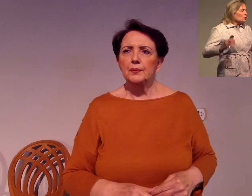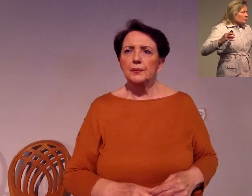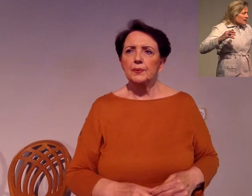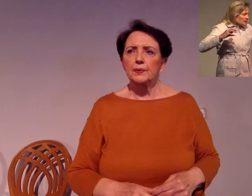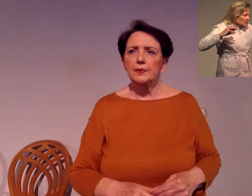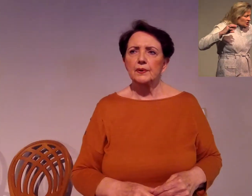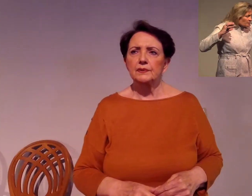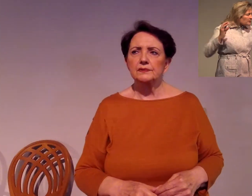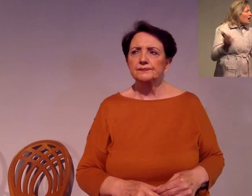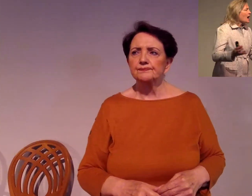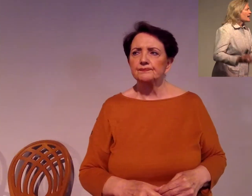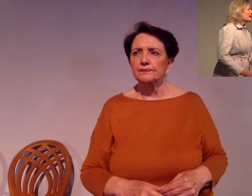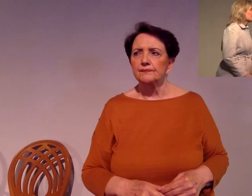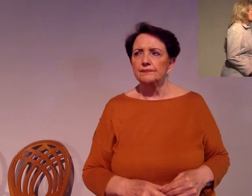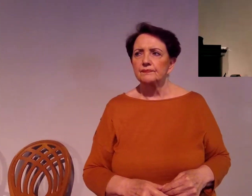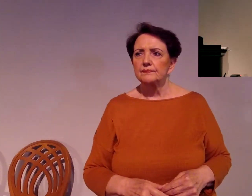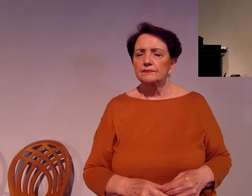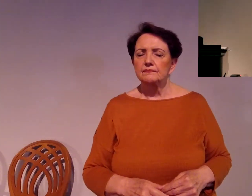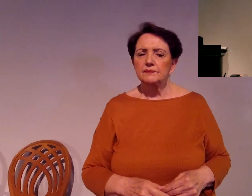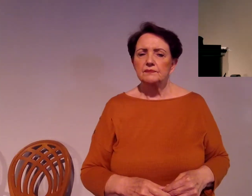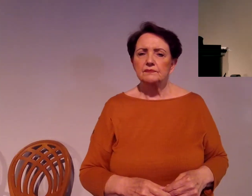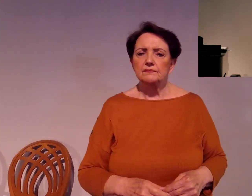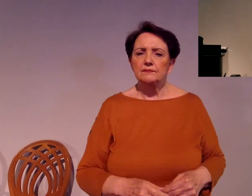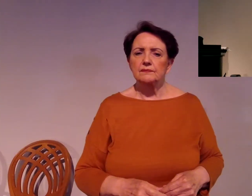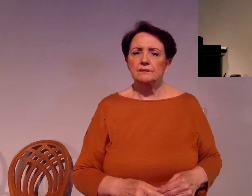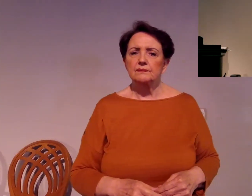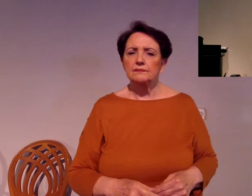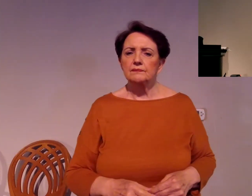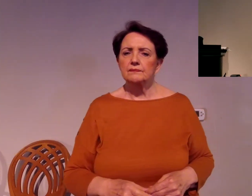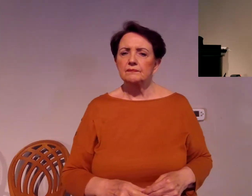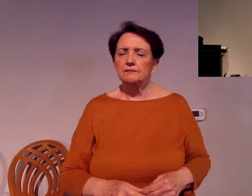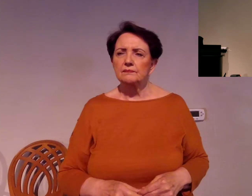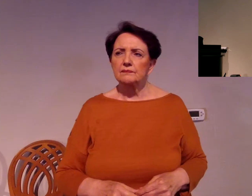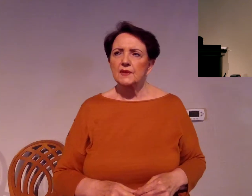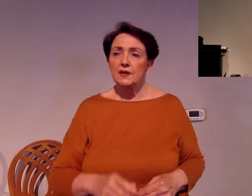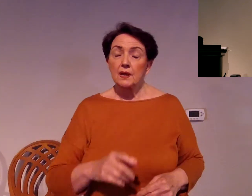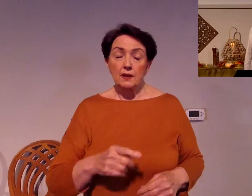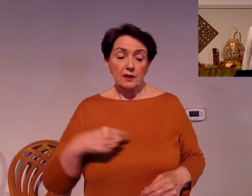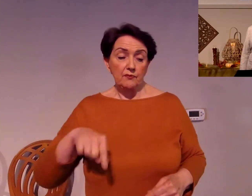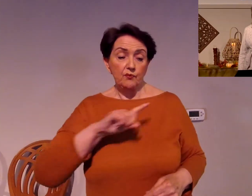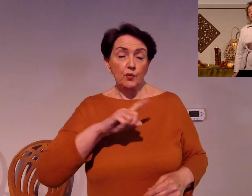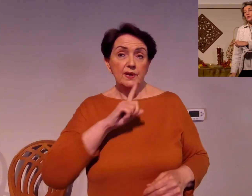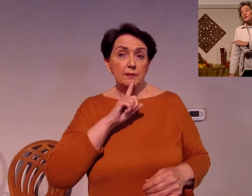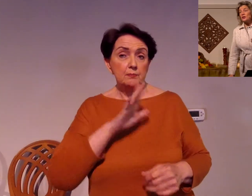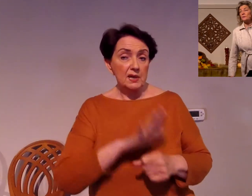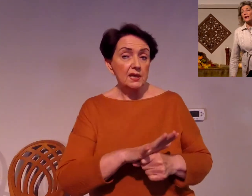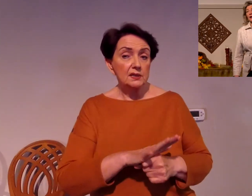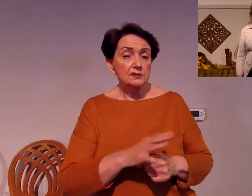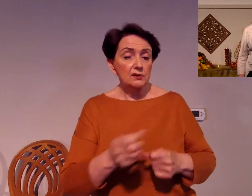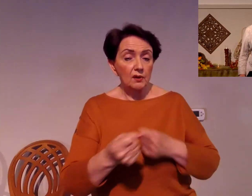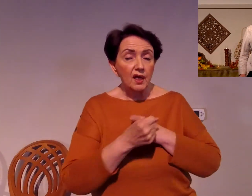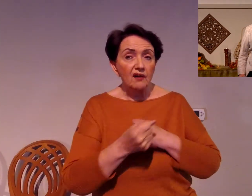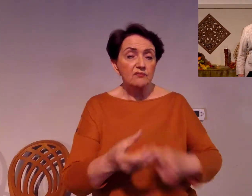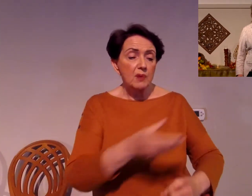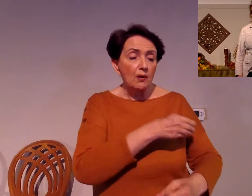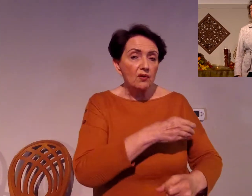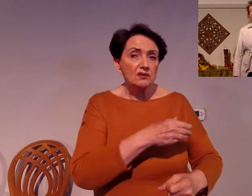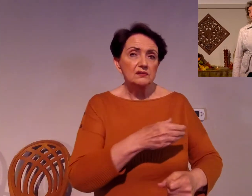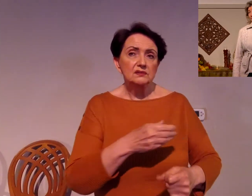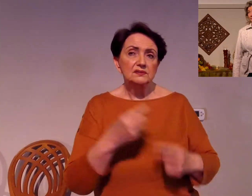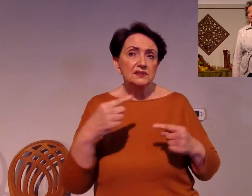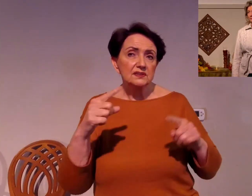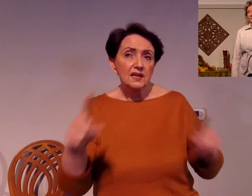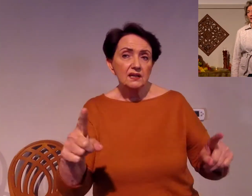And it will be supplied as we say and commit to bringing those out. And that's what's going to make our life